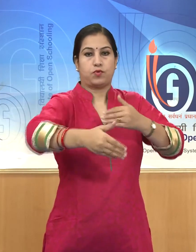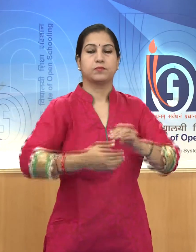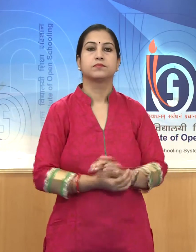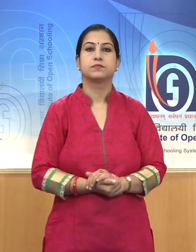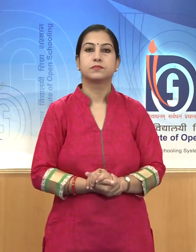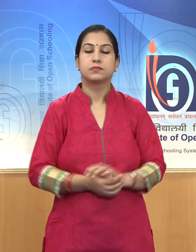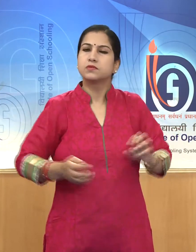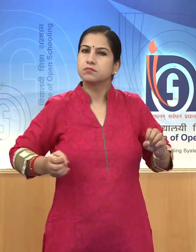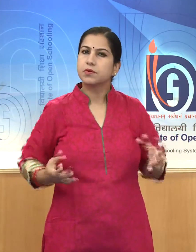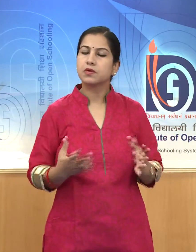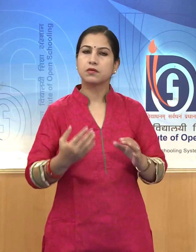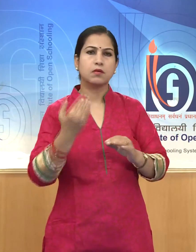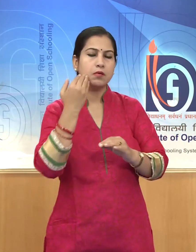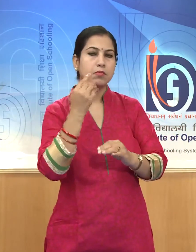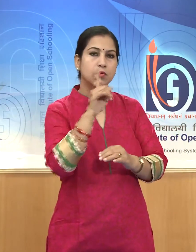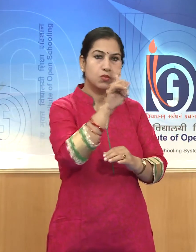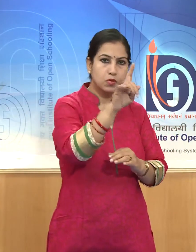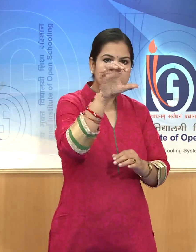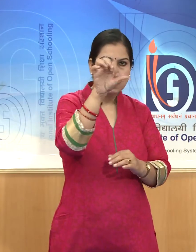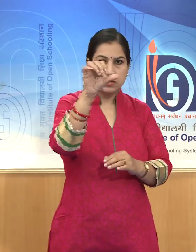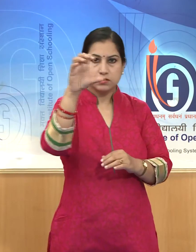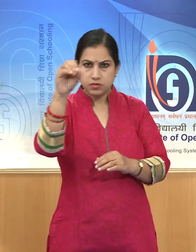At the beginning of 19th century,